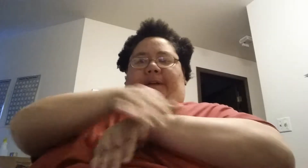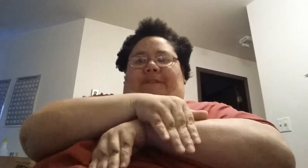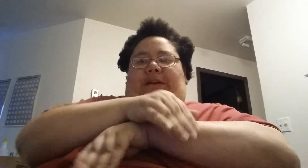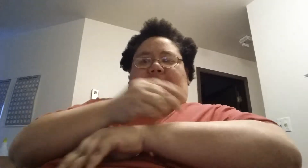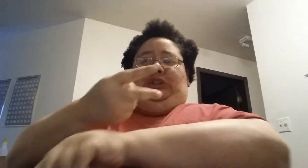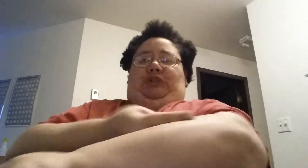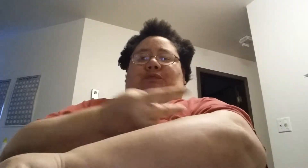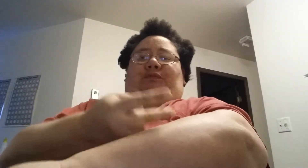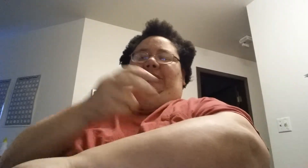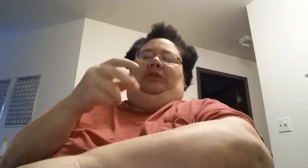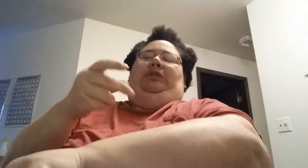ticket, get ready to face them.